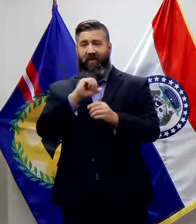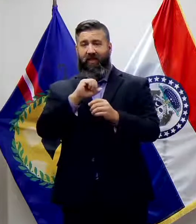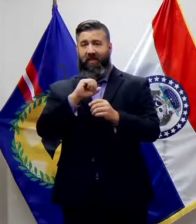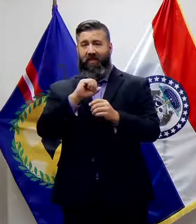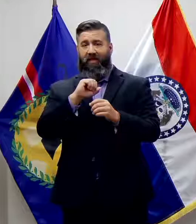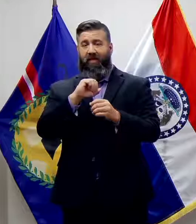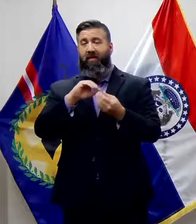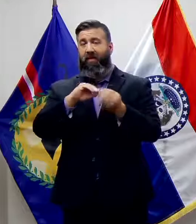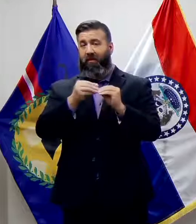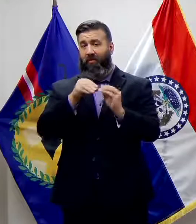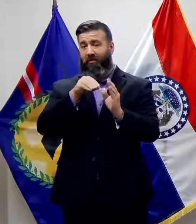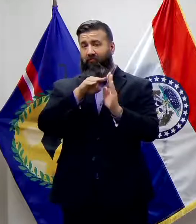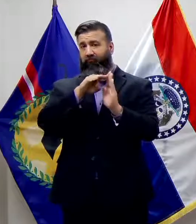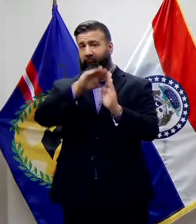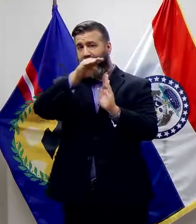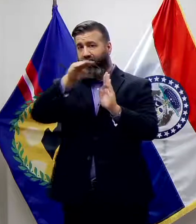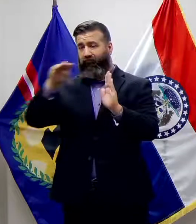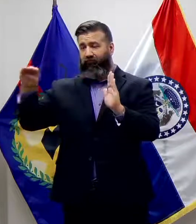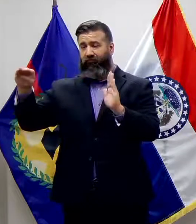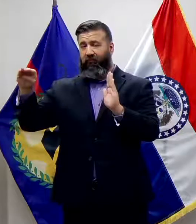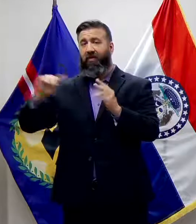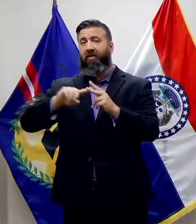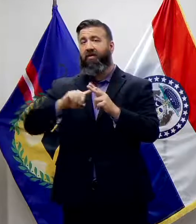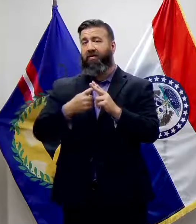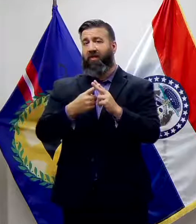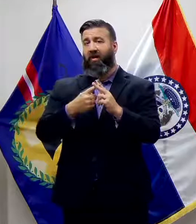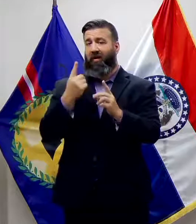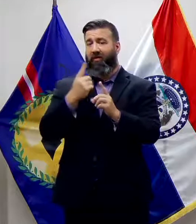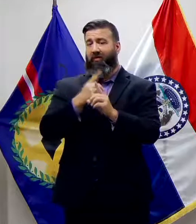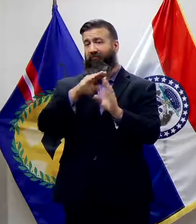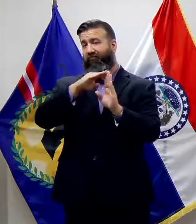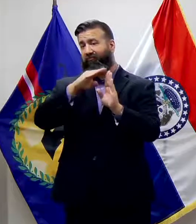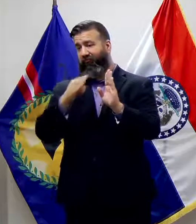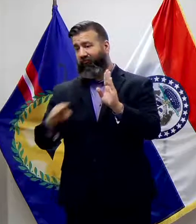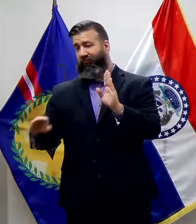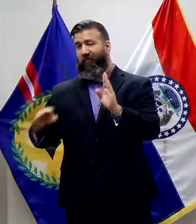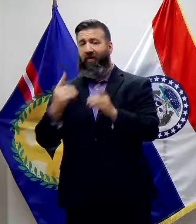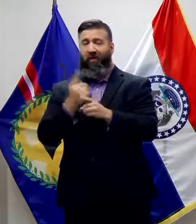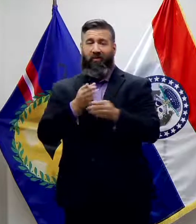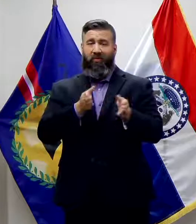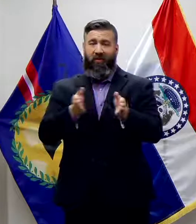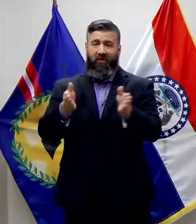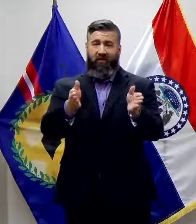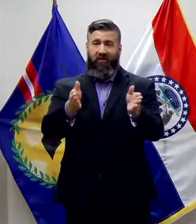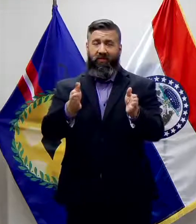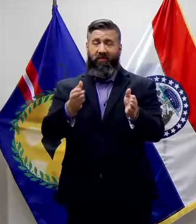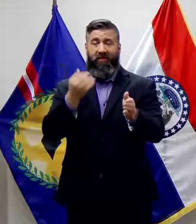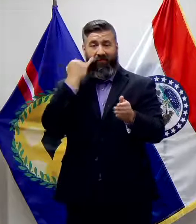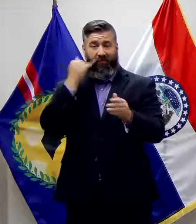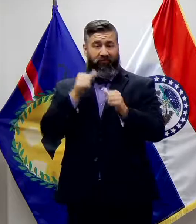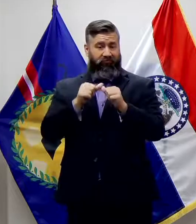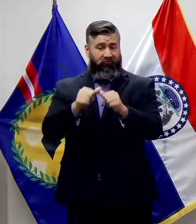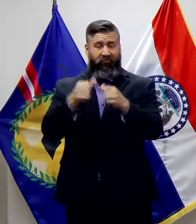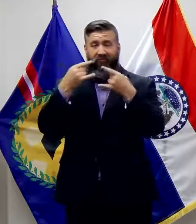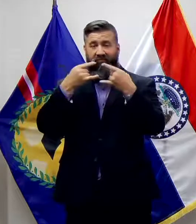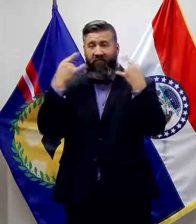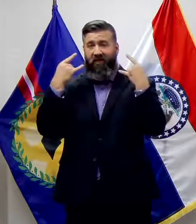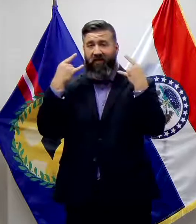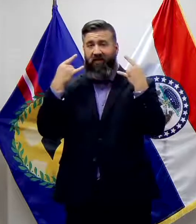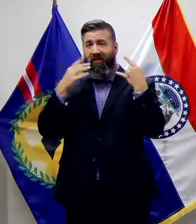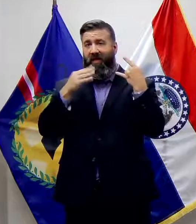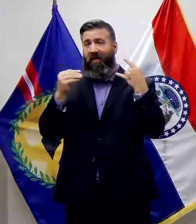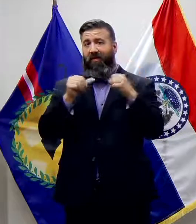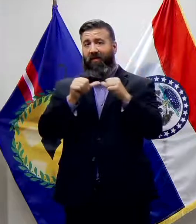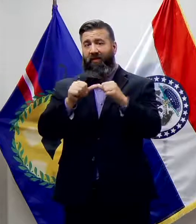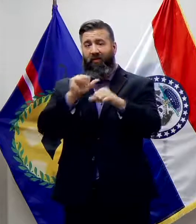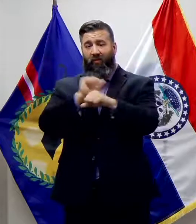in St. Louis County plateauing and starting to go in the right direction. So if we keep our masks on and continue